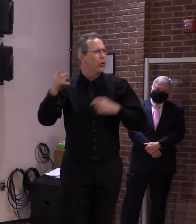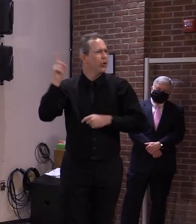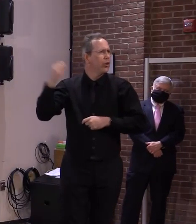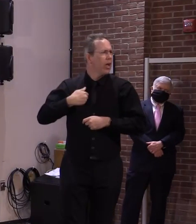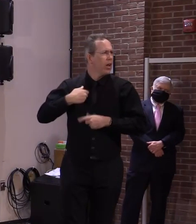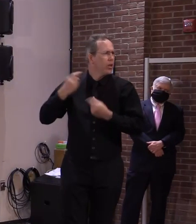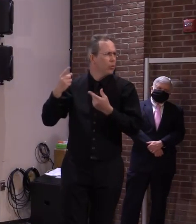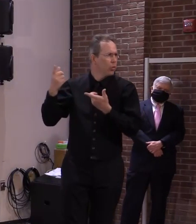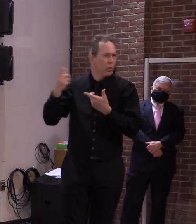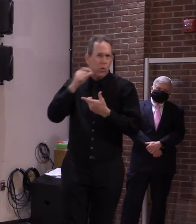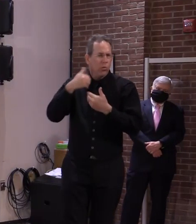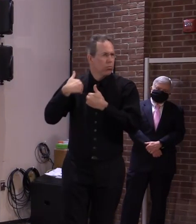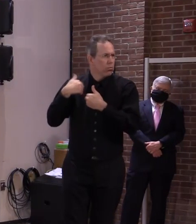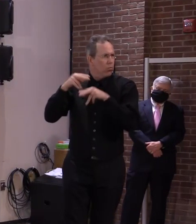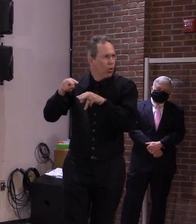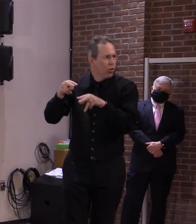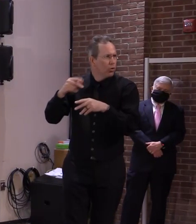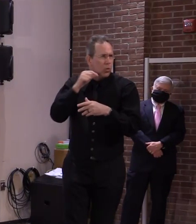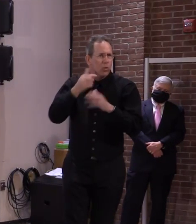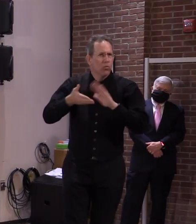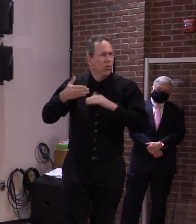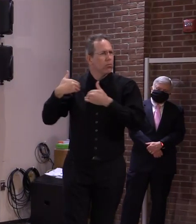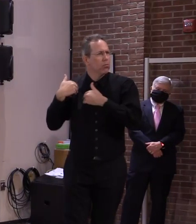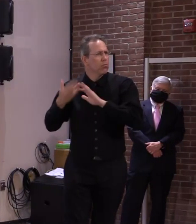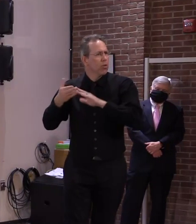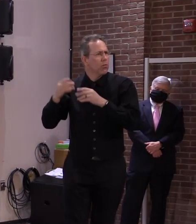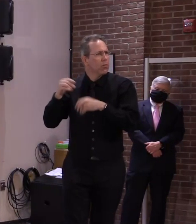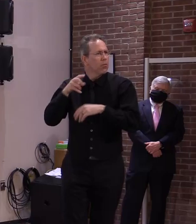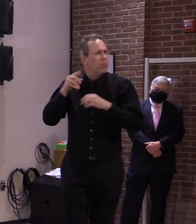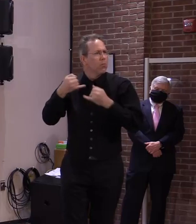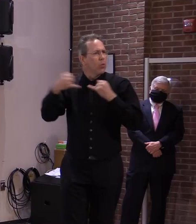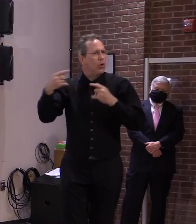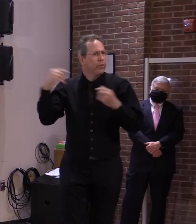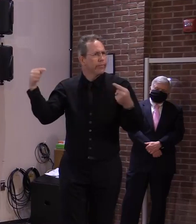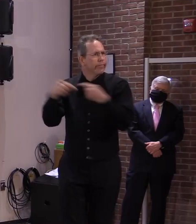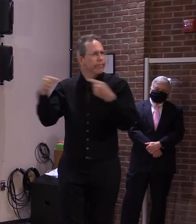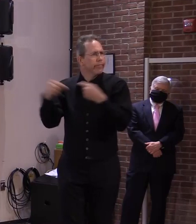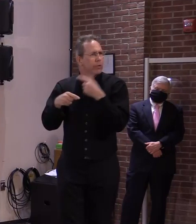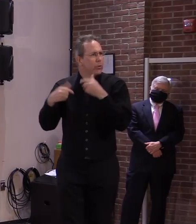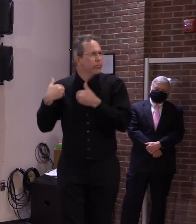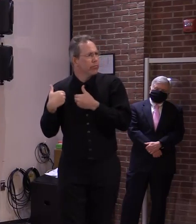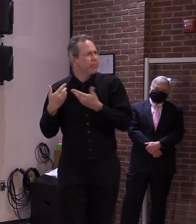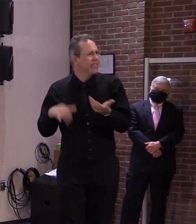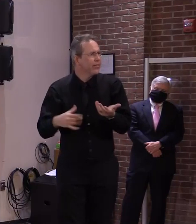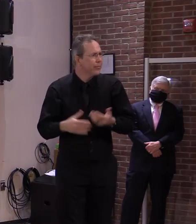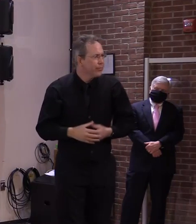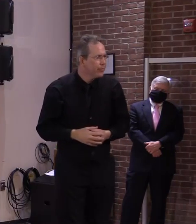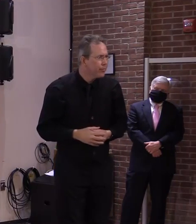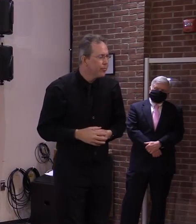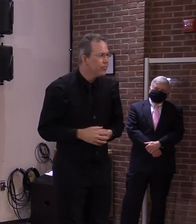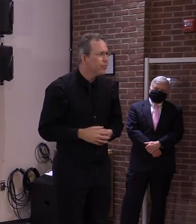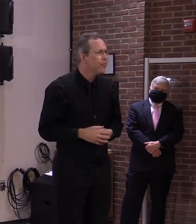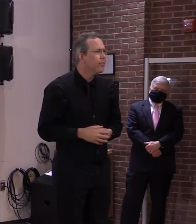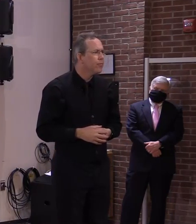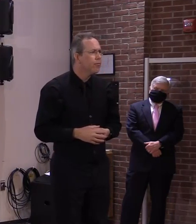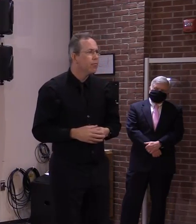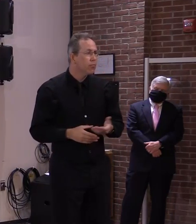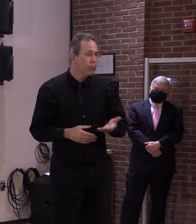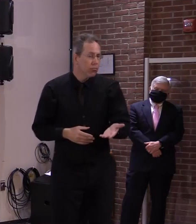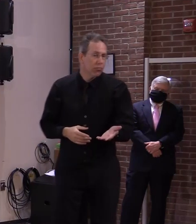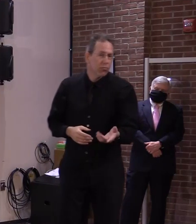is going to run it, and how it was going to be utilized. Well, that being said, New York